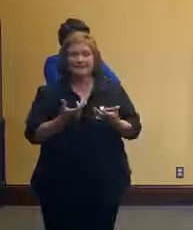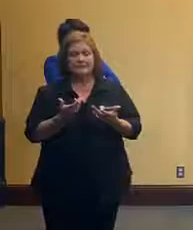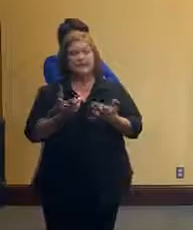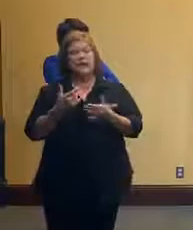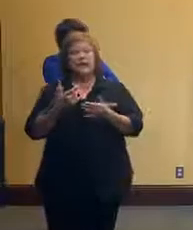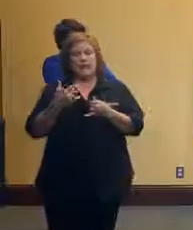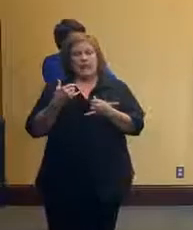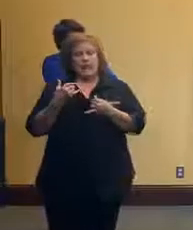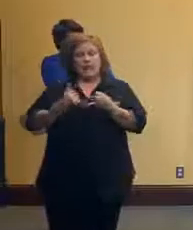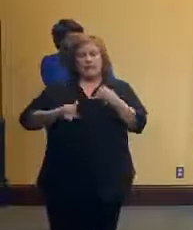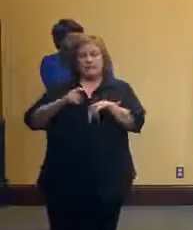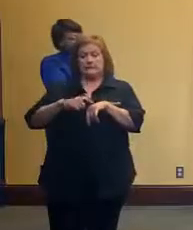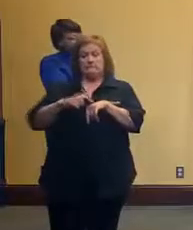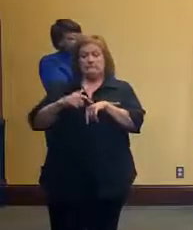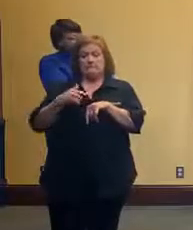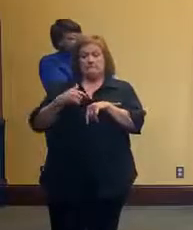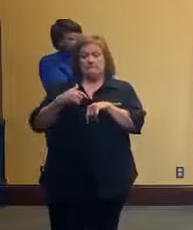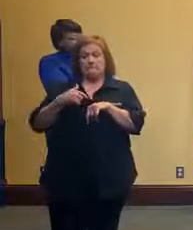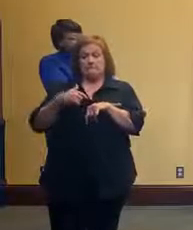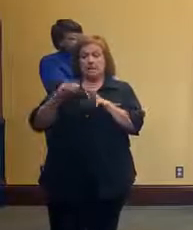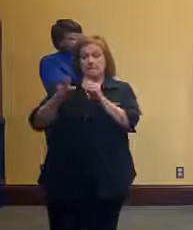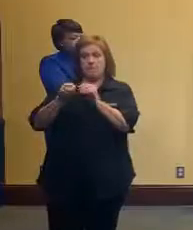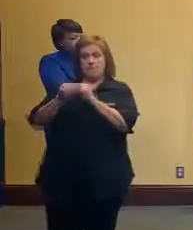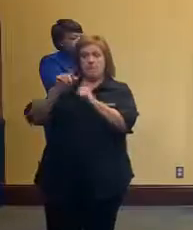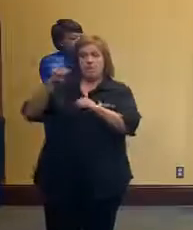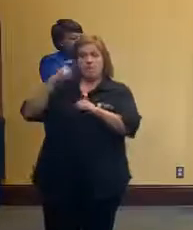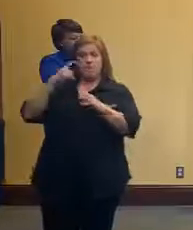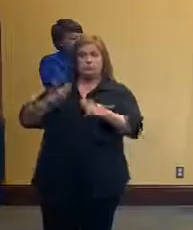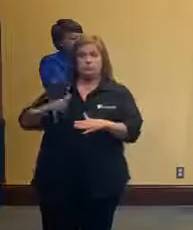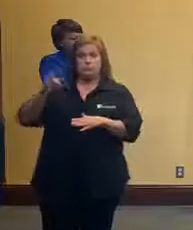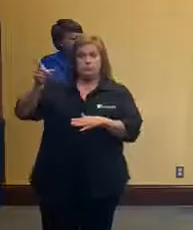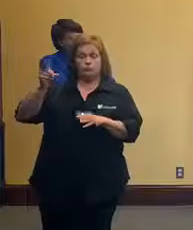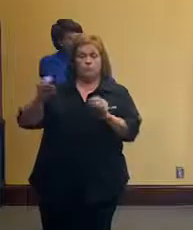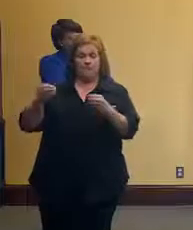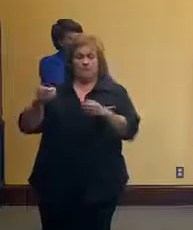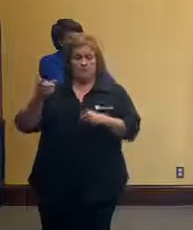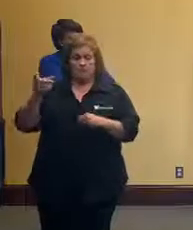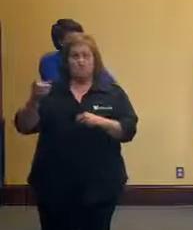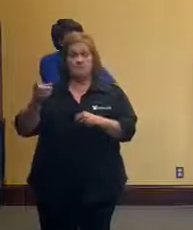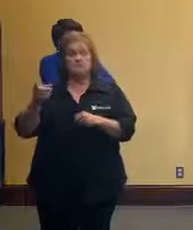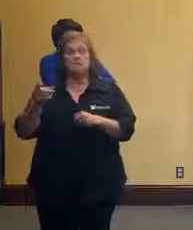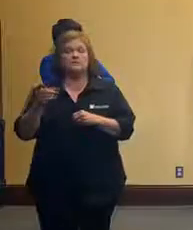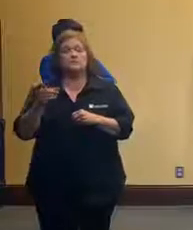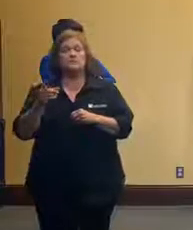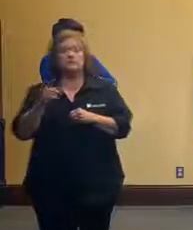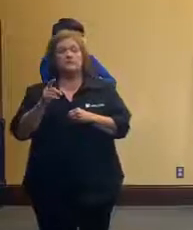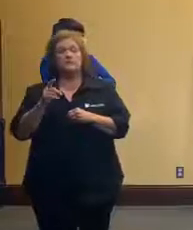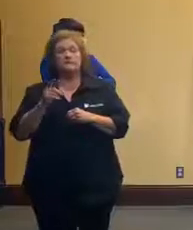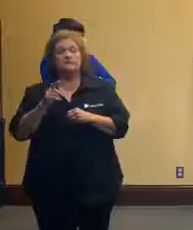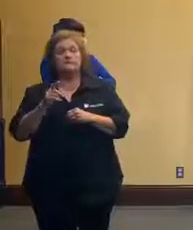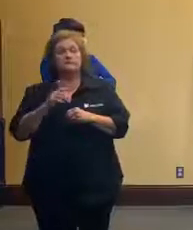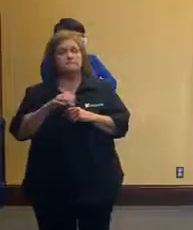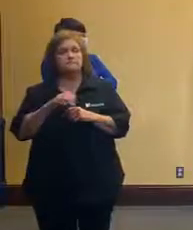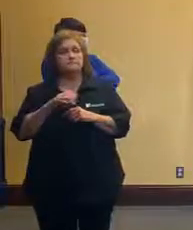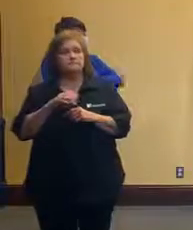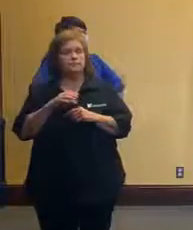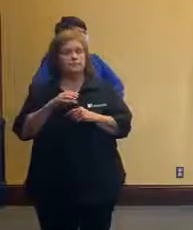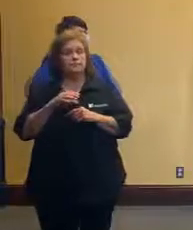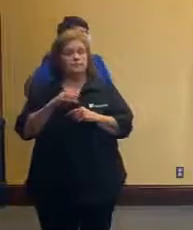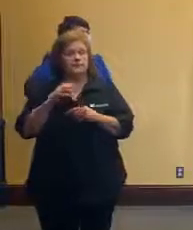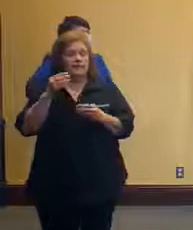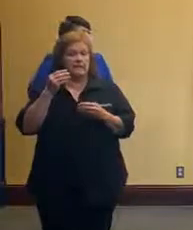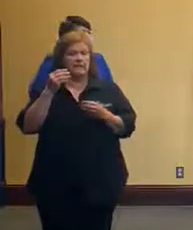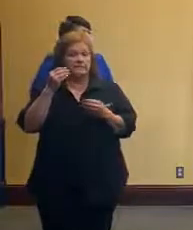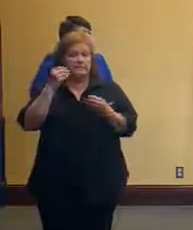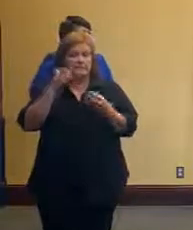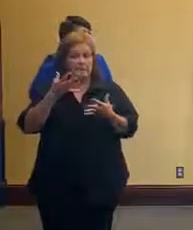conversation I had with the governor's office that is managing this implementation is that the information